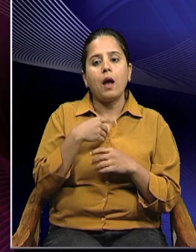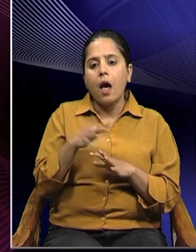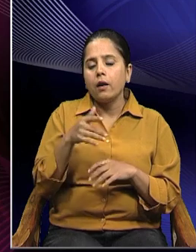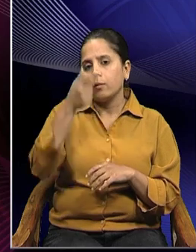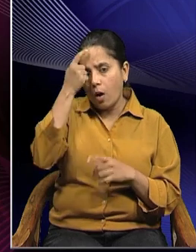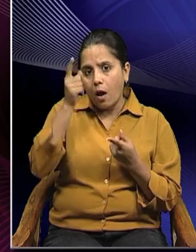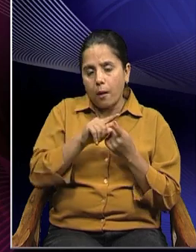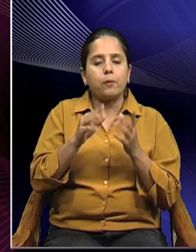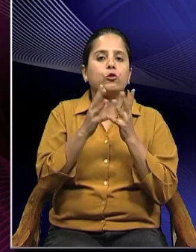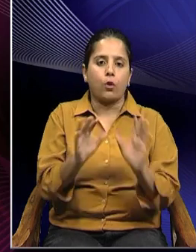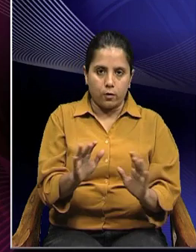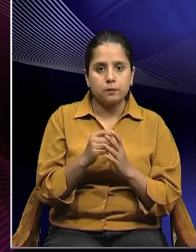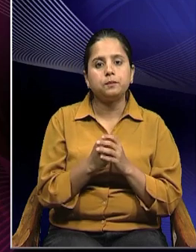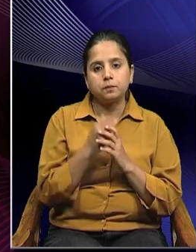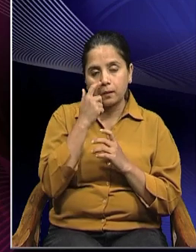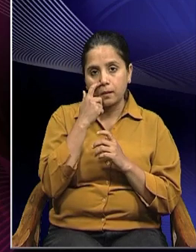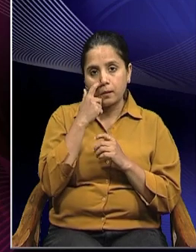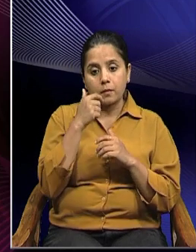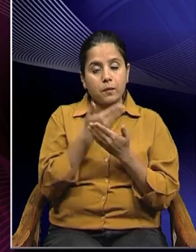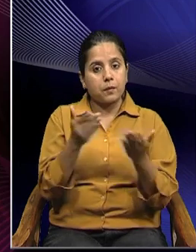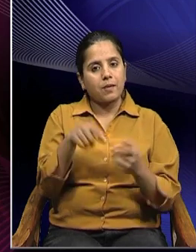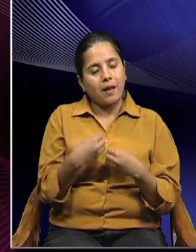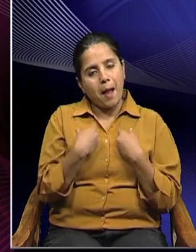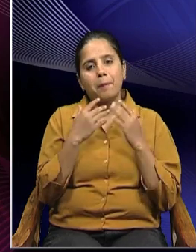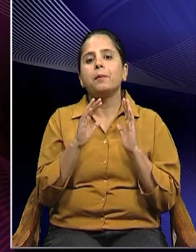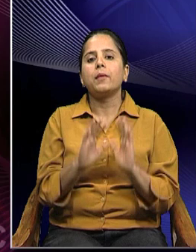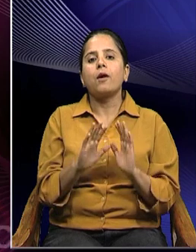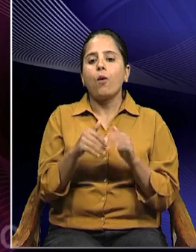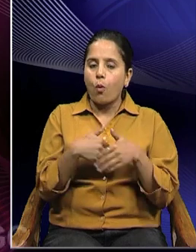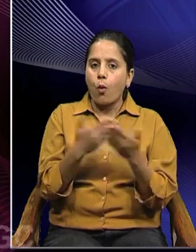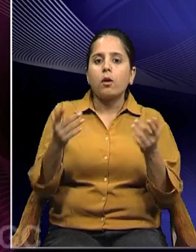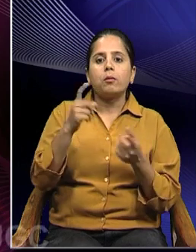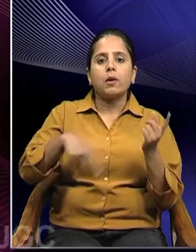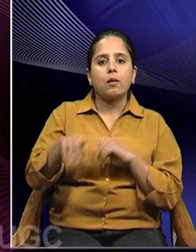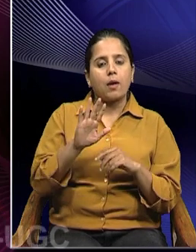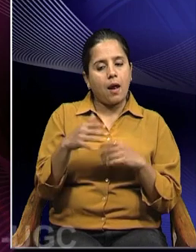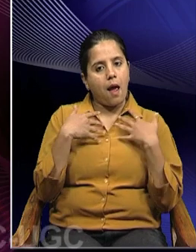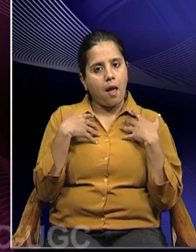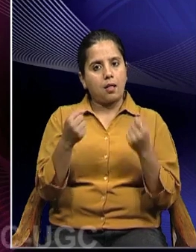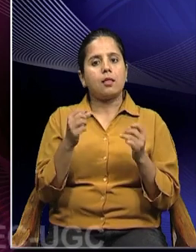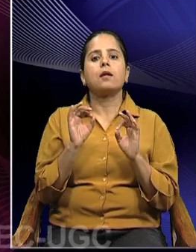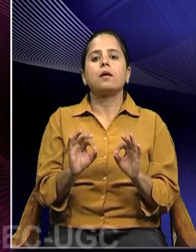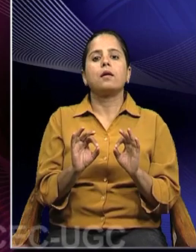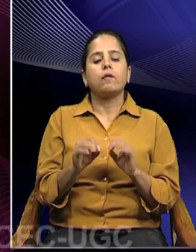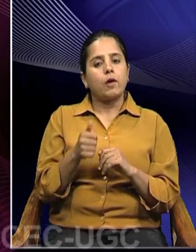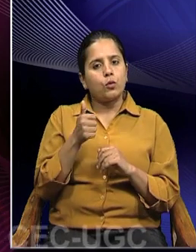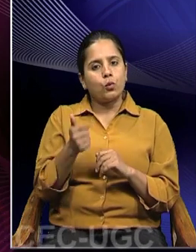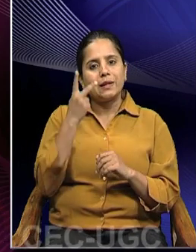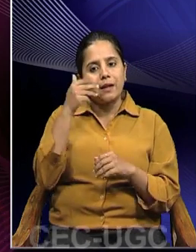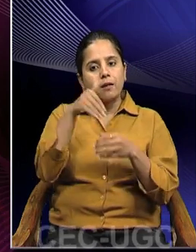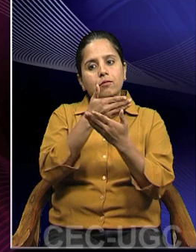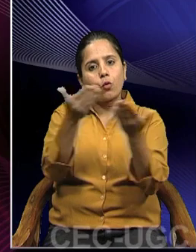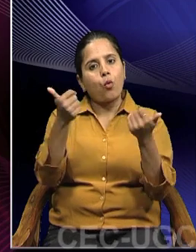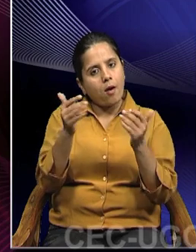bhavet, which says that let everyone be happy, let everyone be healthy, see good in everyone,